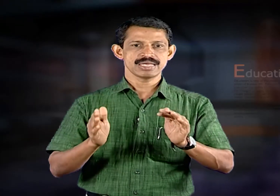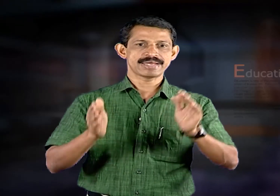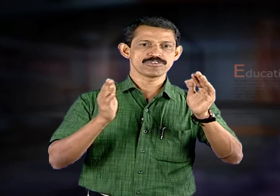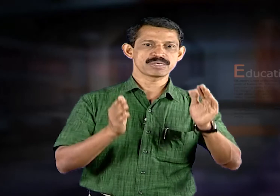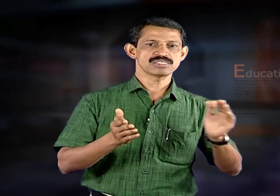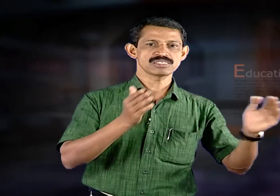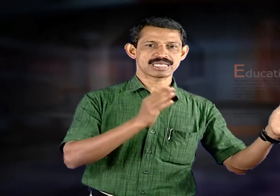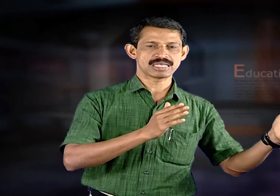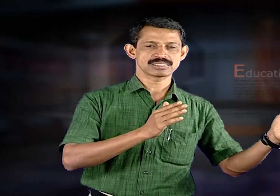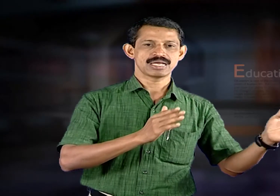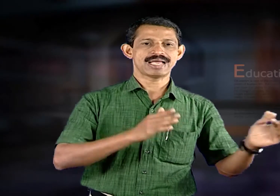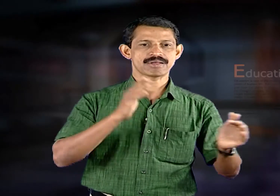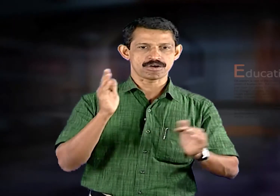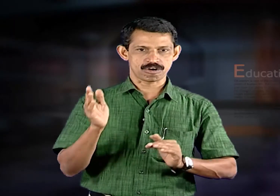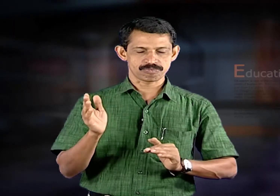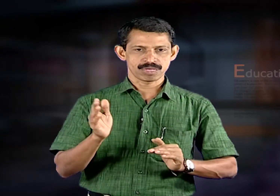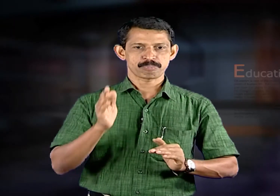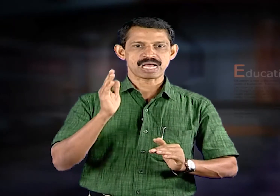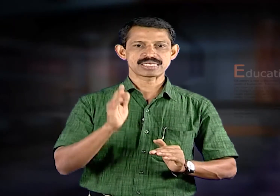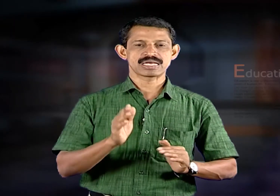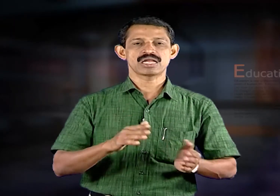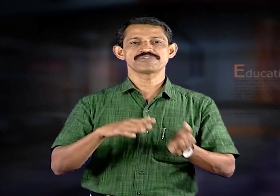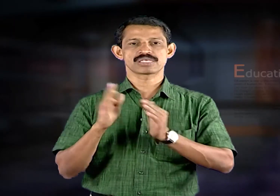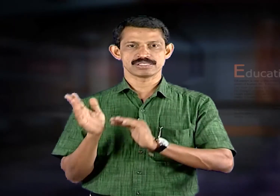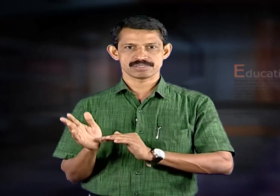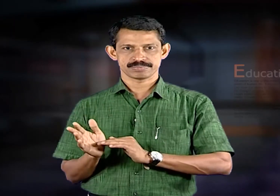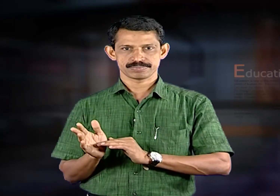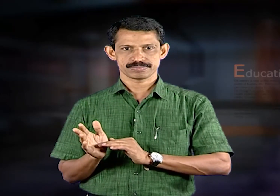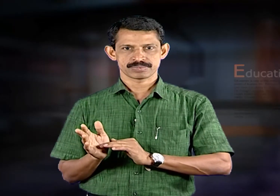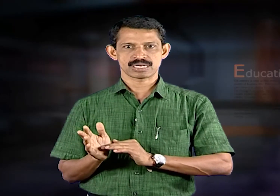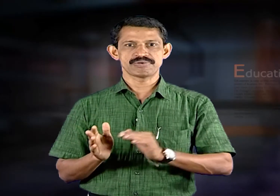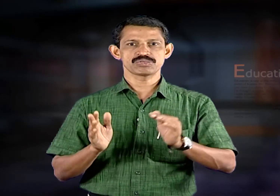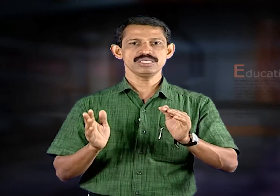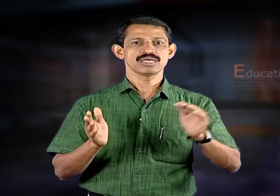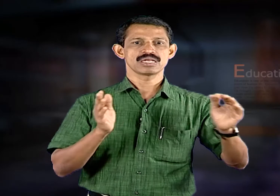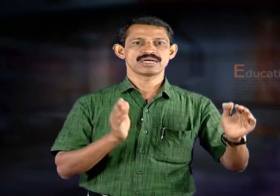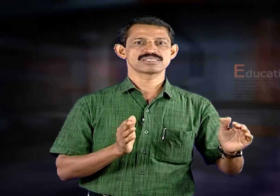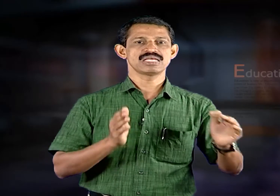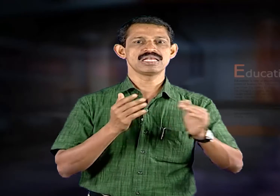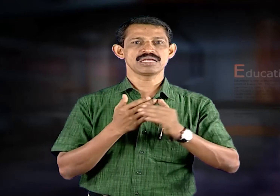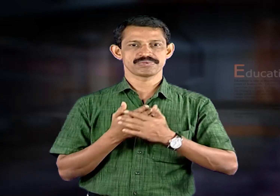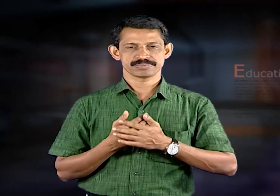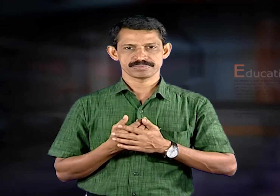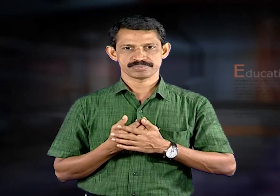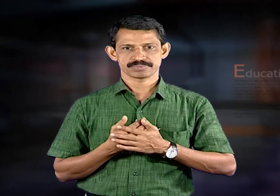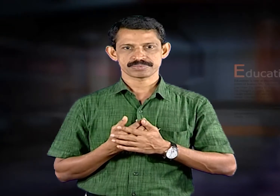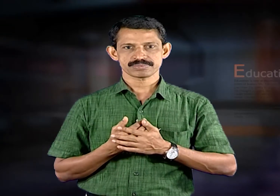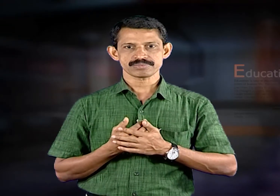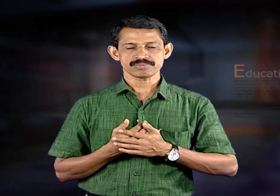and numeracy skills and of practical life skills relevant to the learner's daily life.